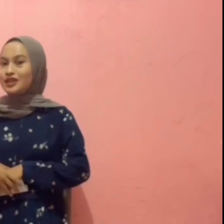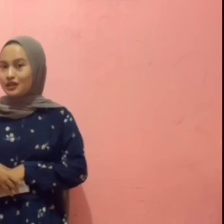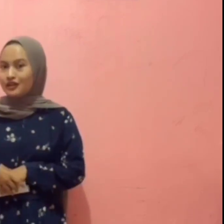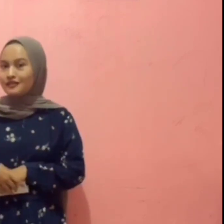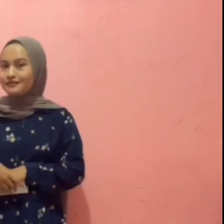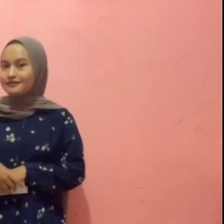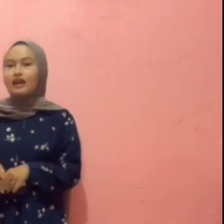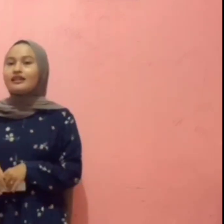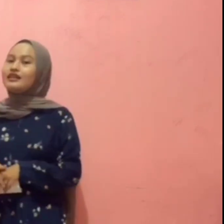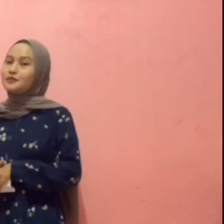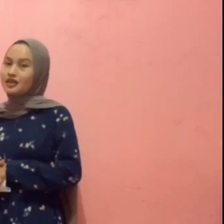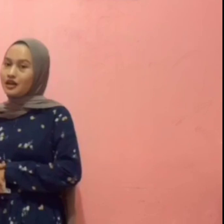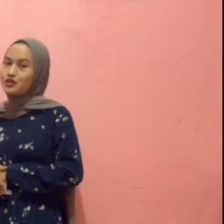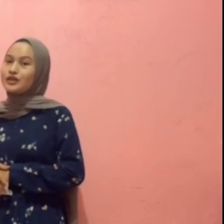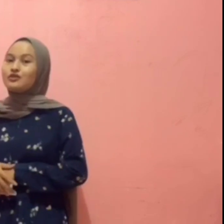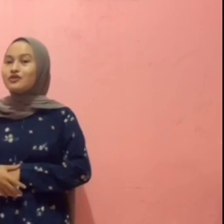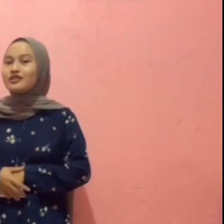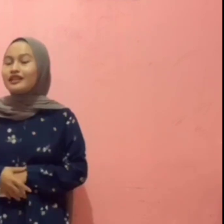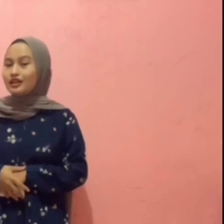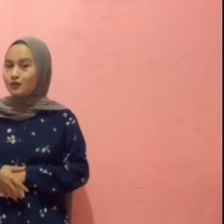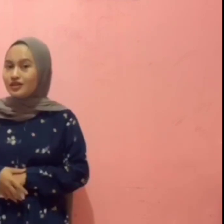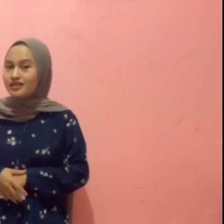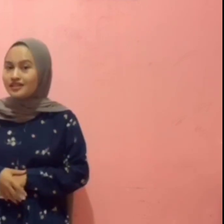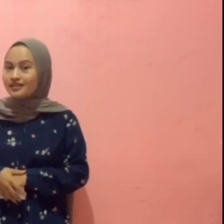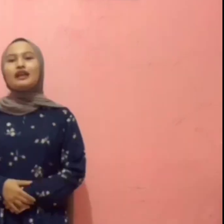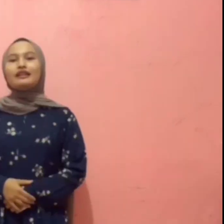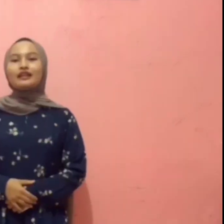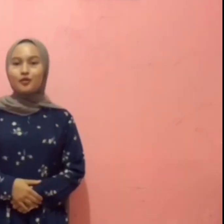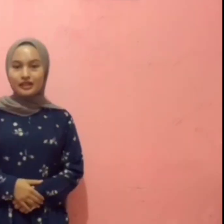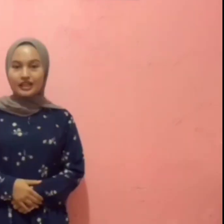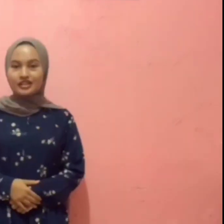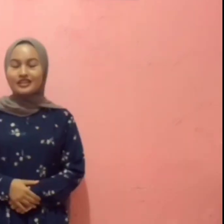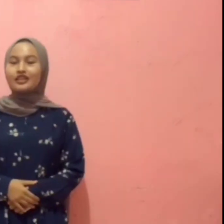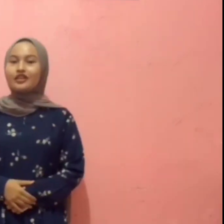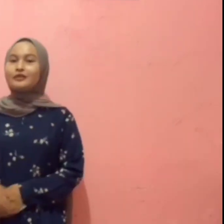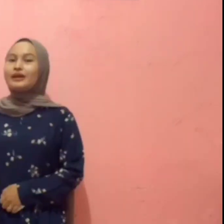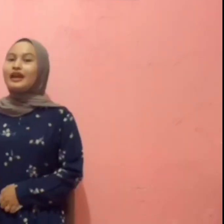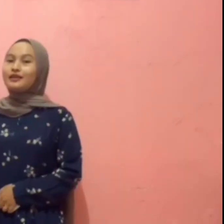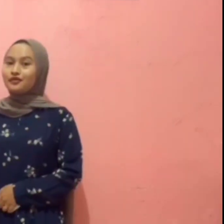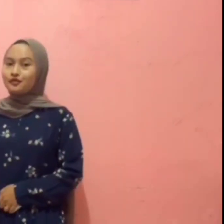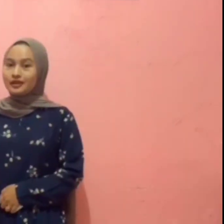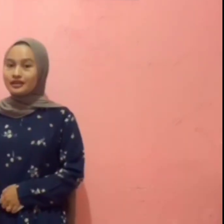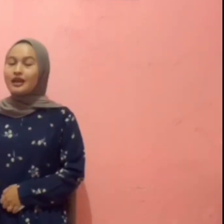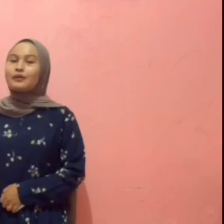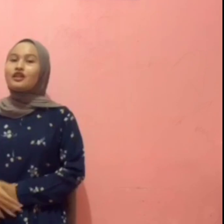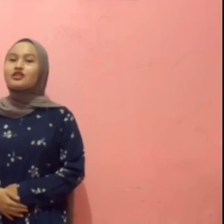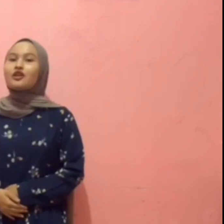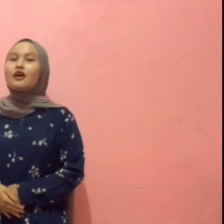speaker. That is because when you use sign language, the communication is not only by hand movement, but also